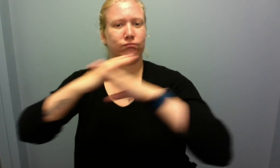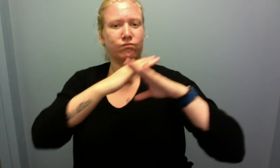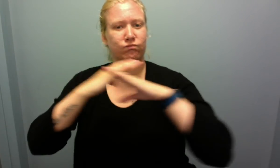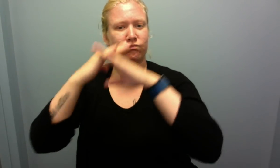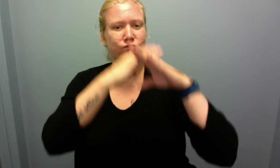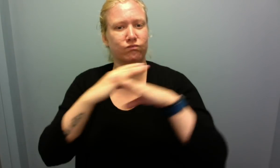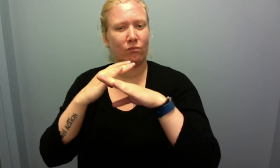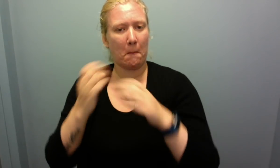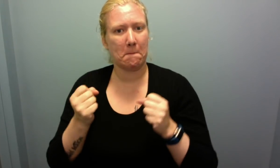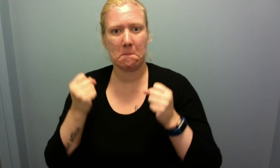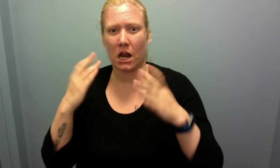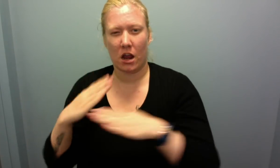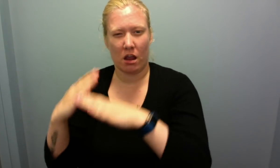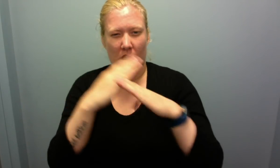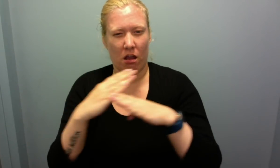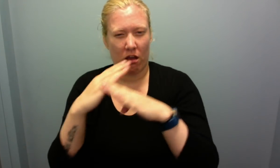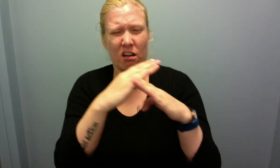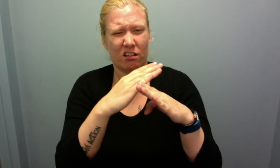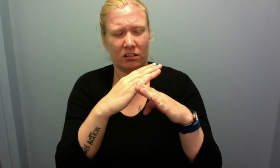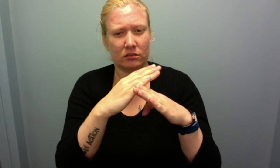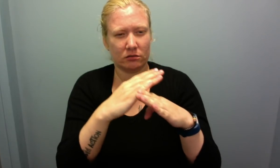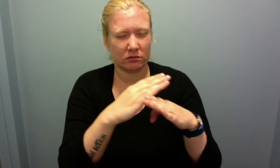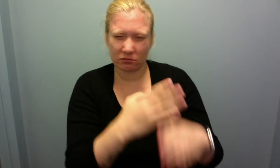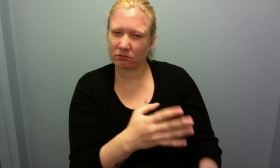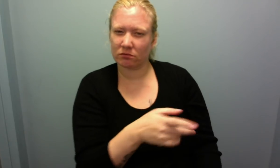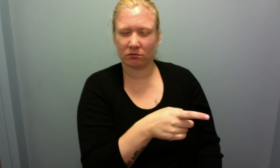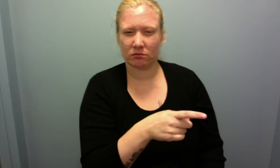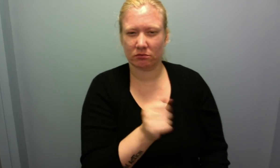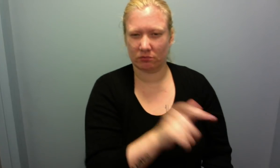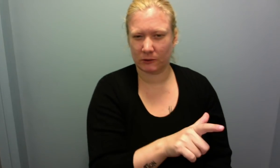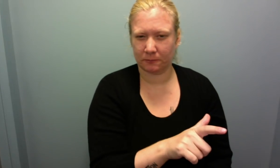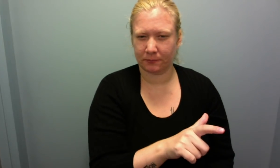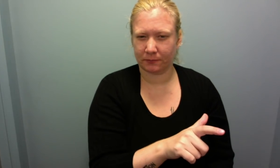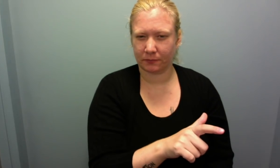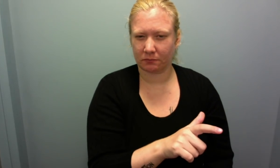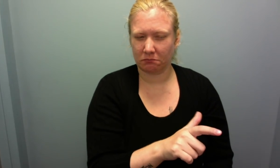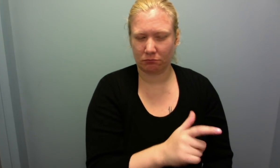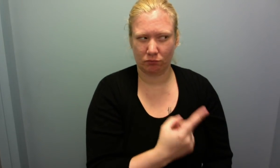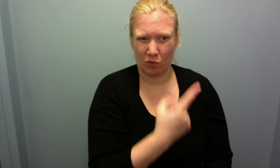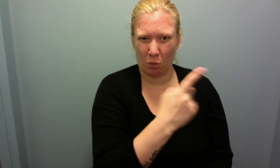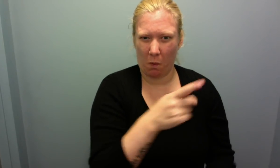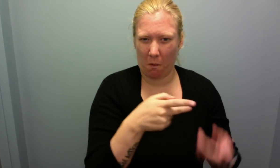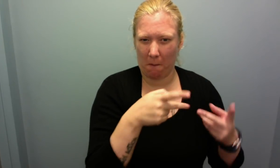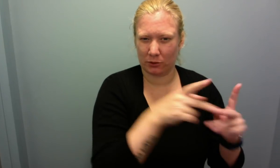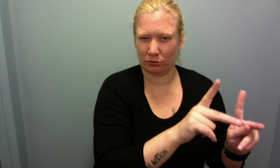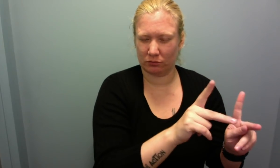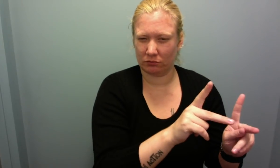teaching English or math or science, but there's so many barriers that are set up by hearing people. And